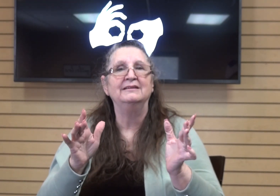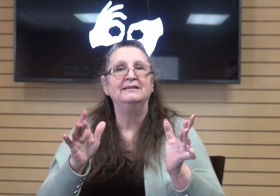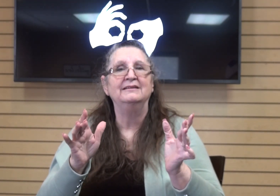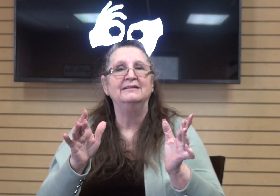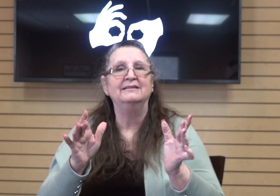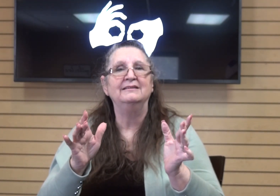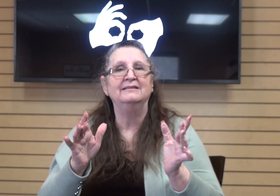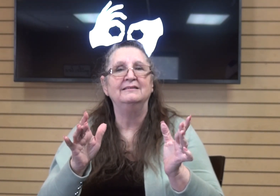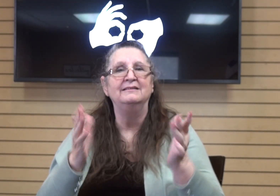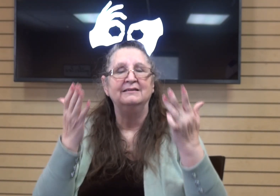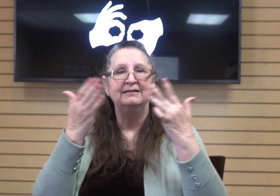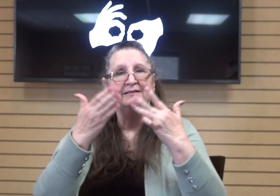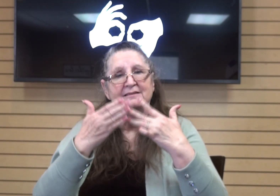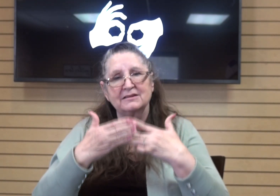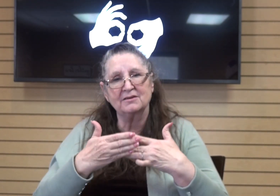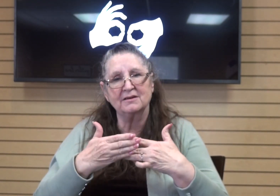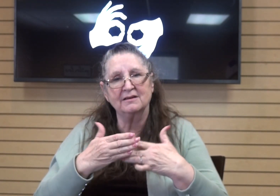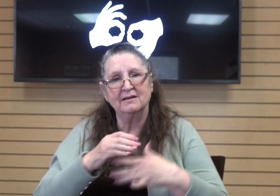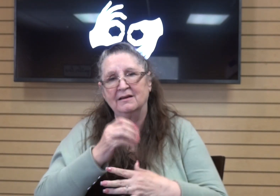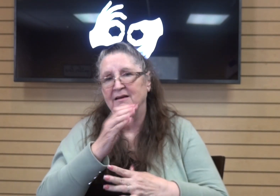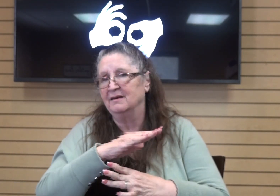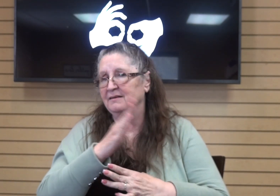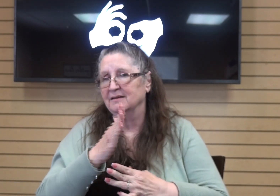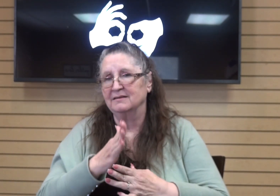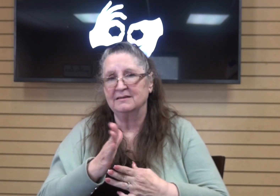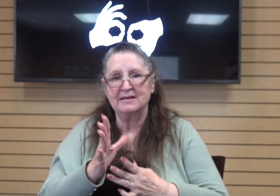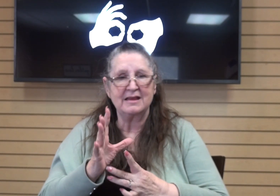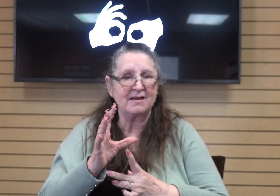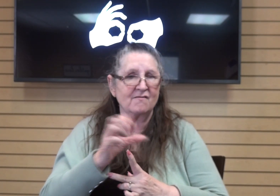The darkness can never consume the light ever.